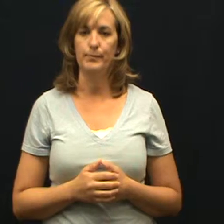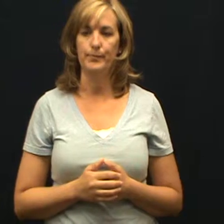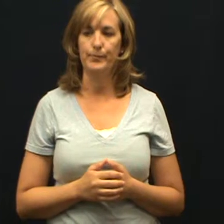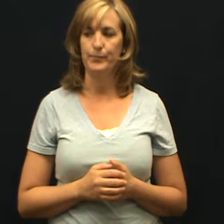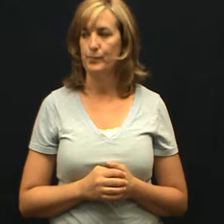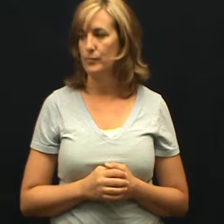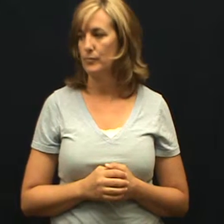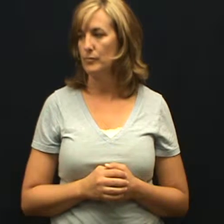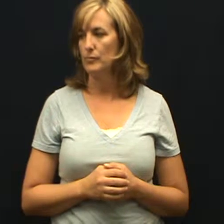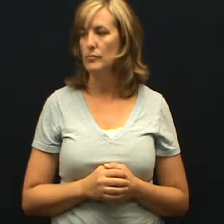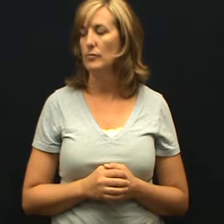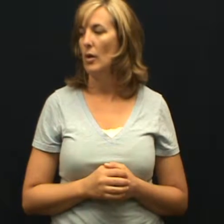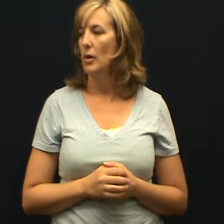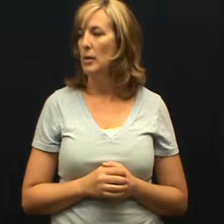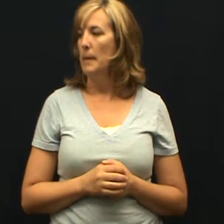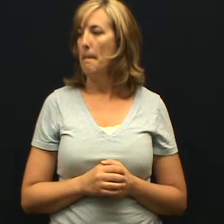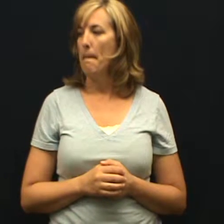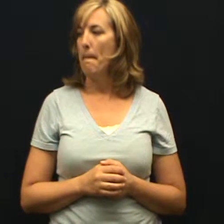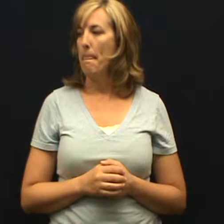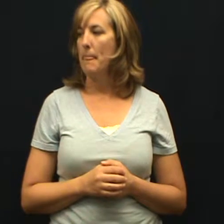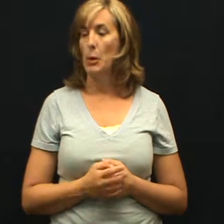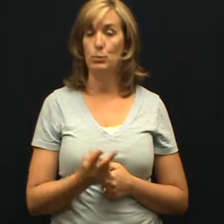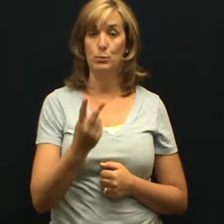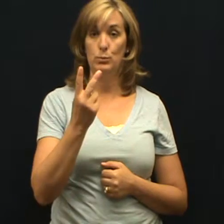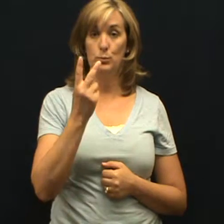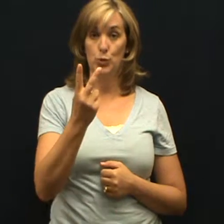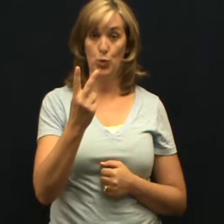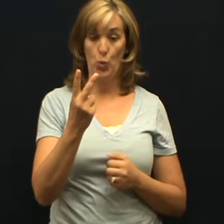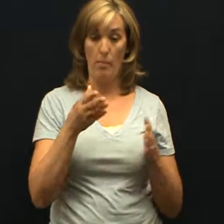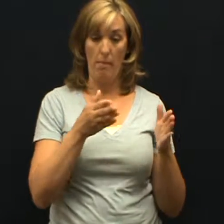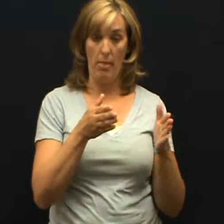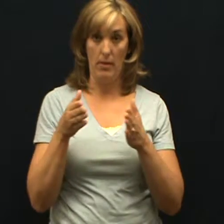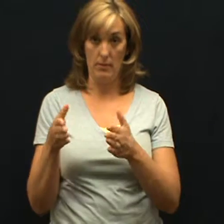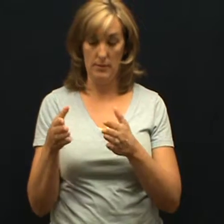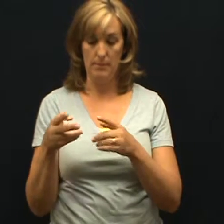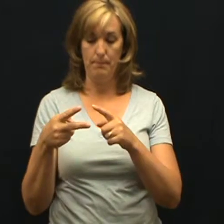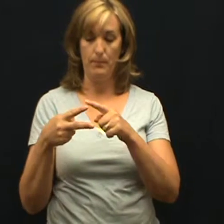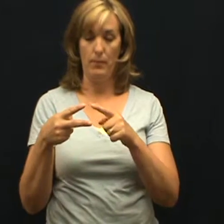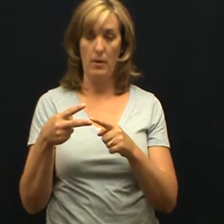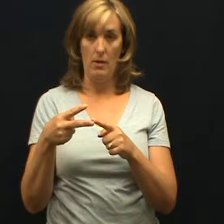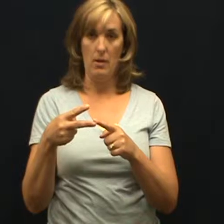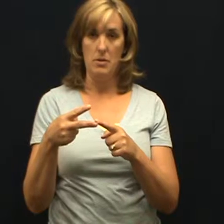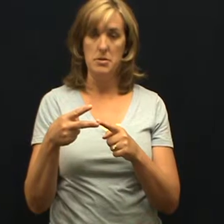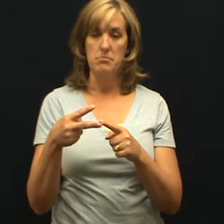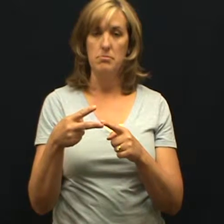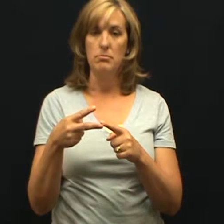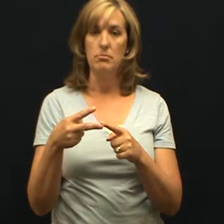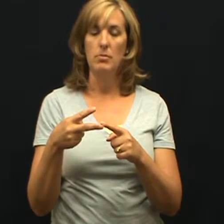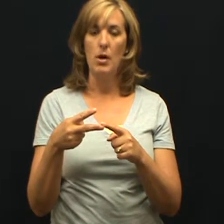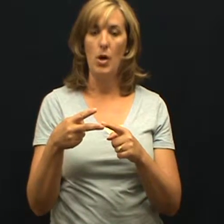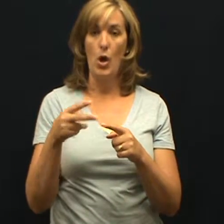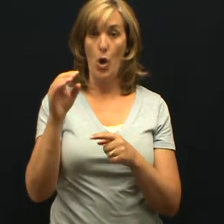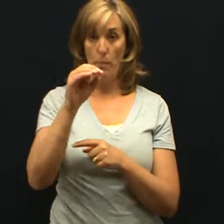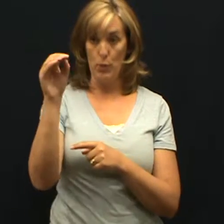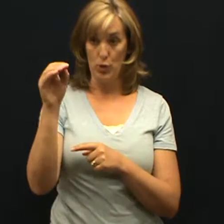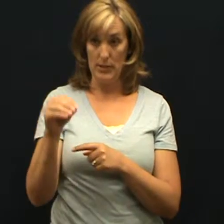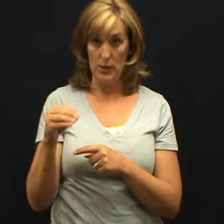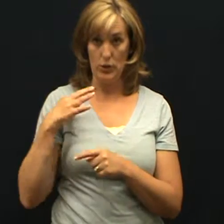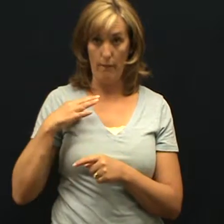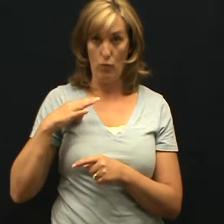So now we'll look at those two methods I mentioned for estimating bad debts. Percentage of credit sales method,